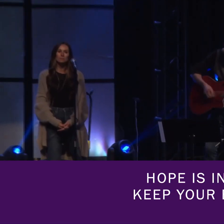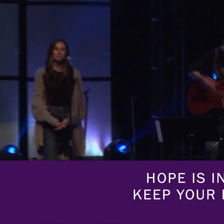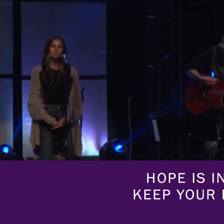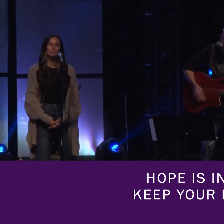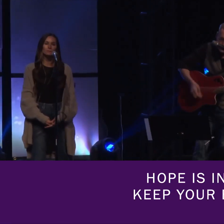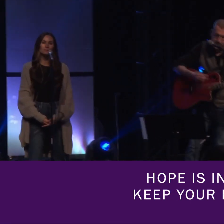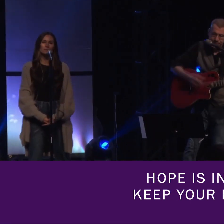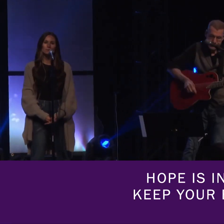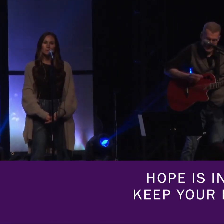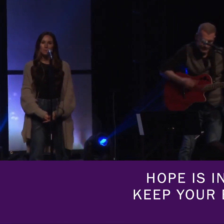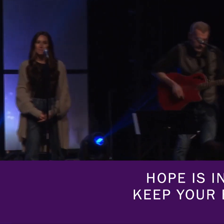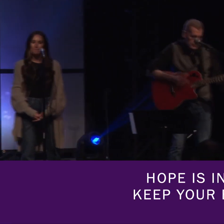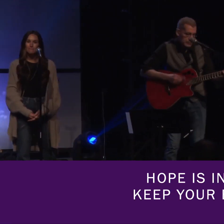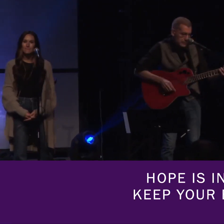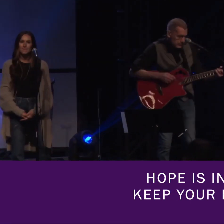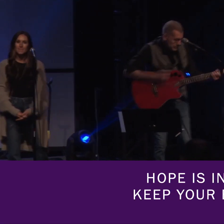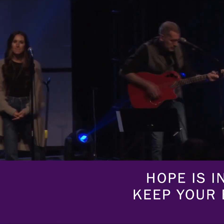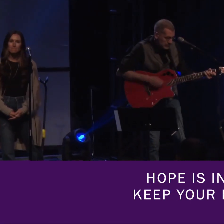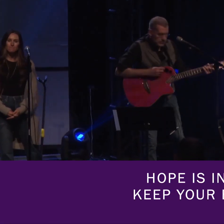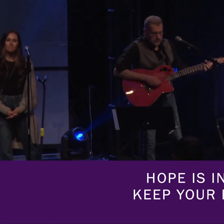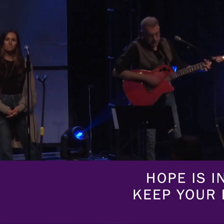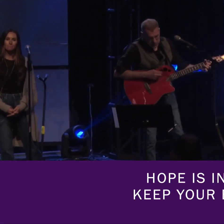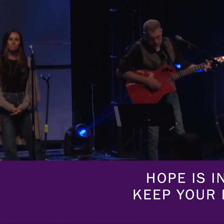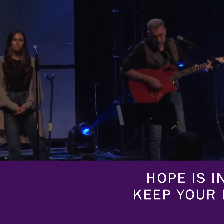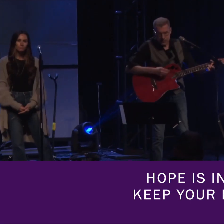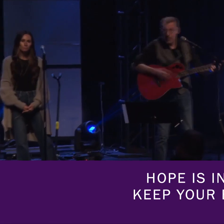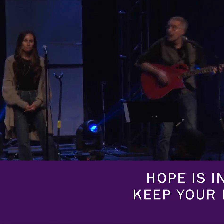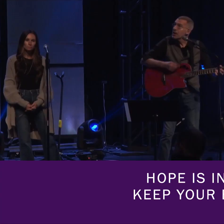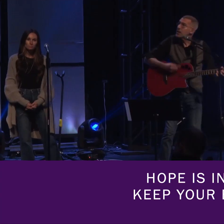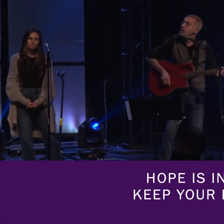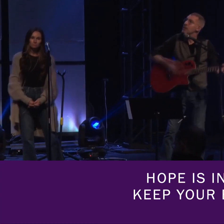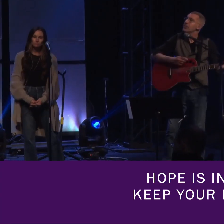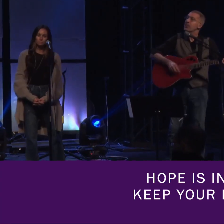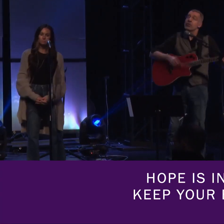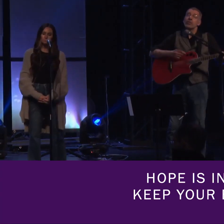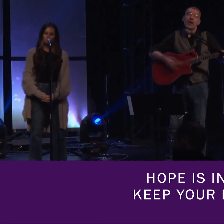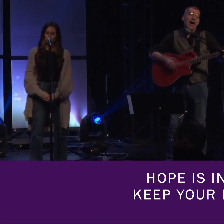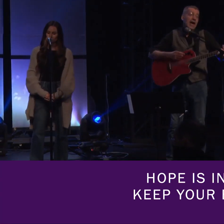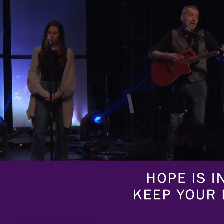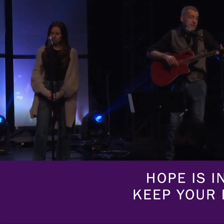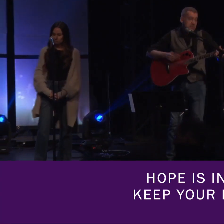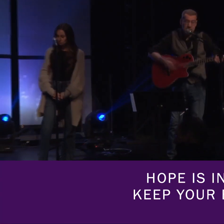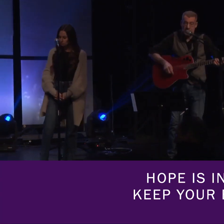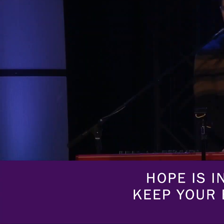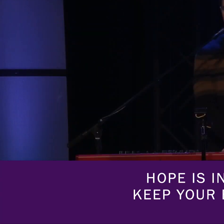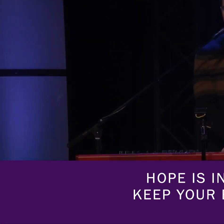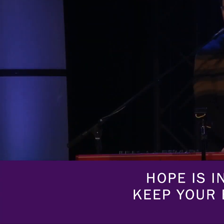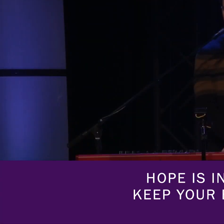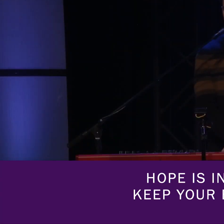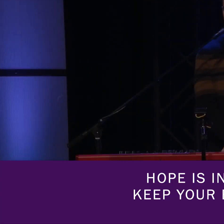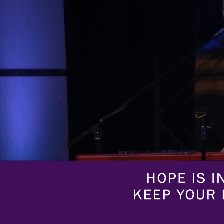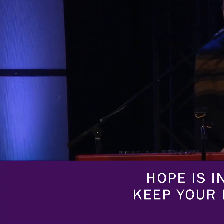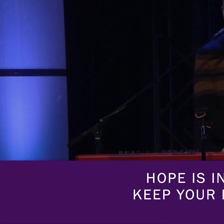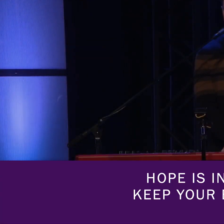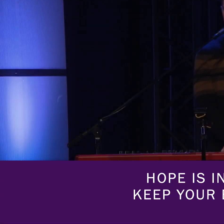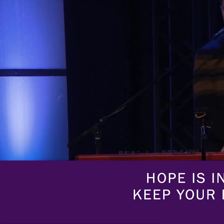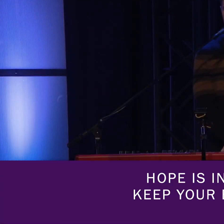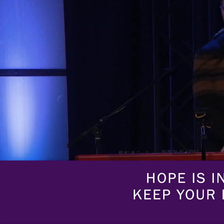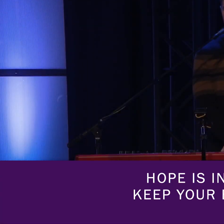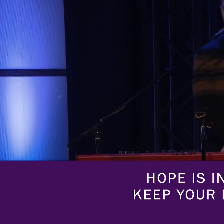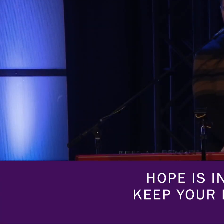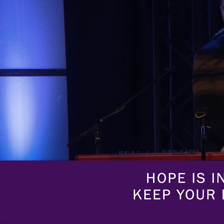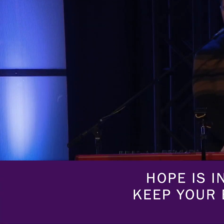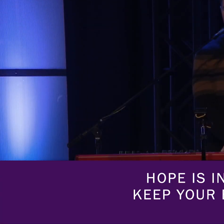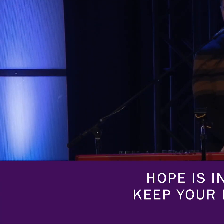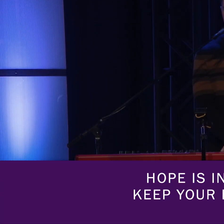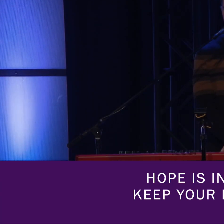end. Hope is in the Lord. Keep your eyes on Him.